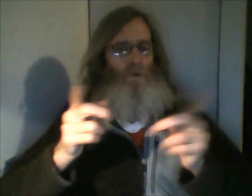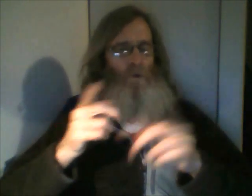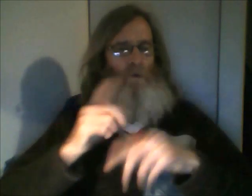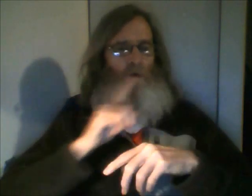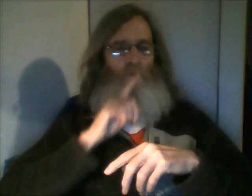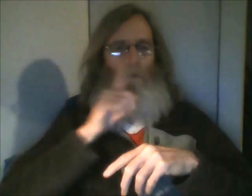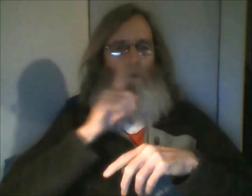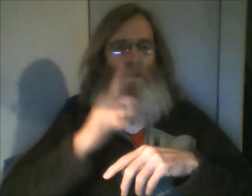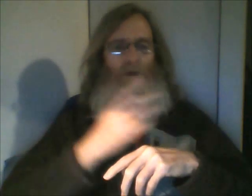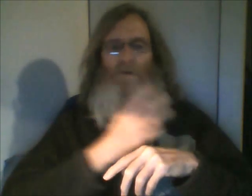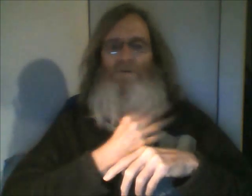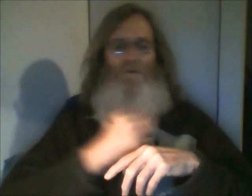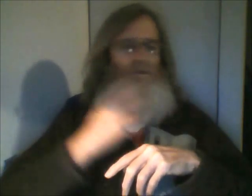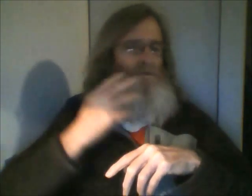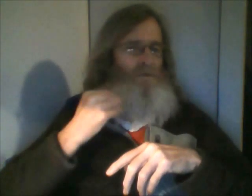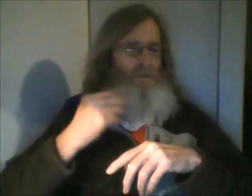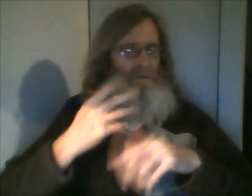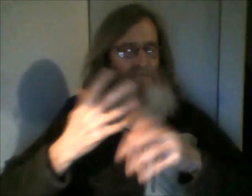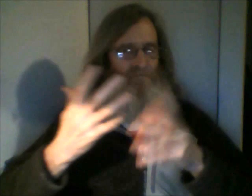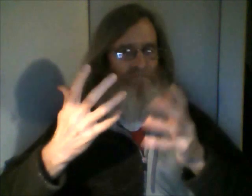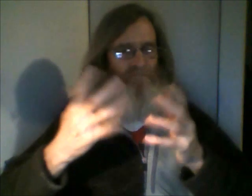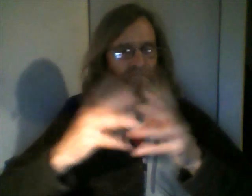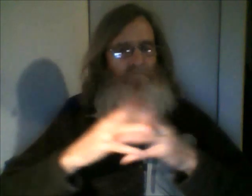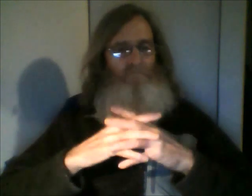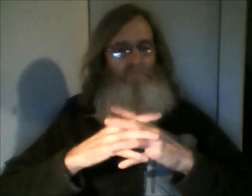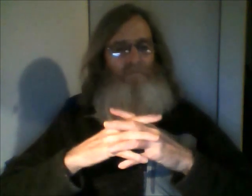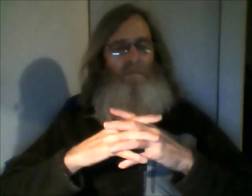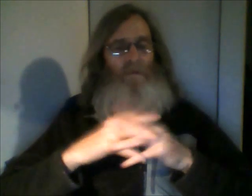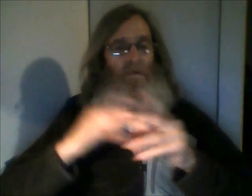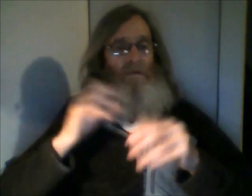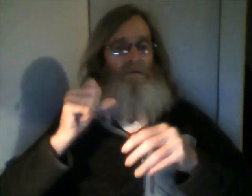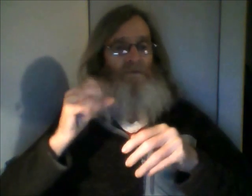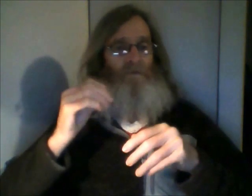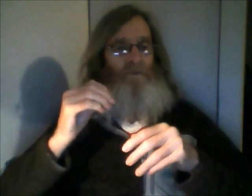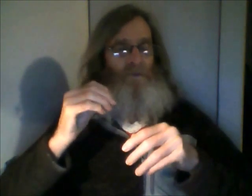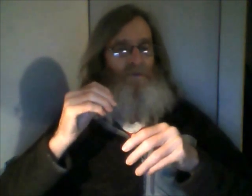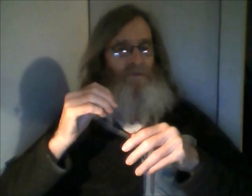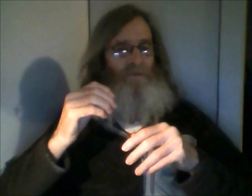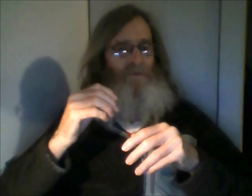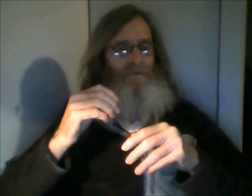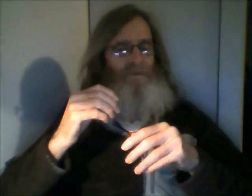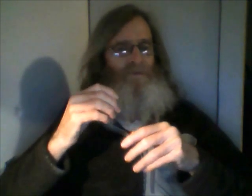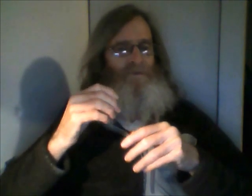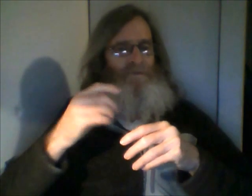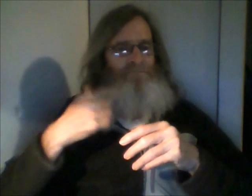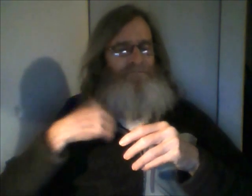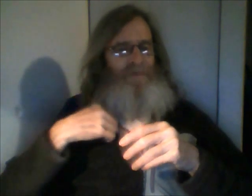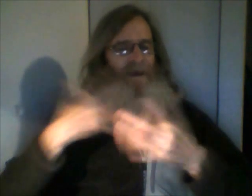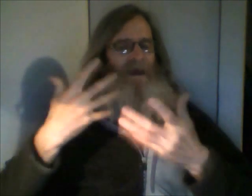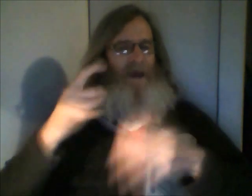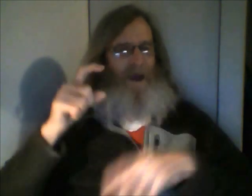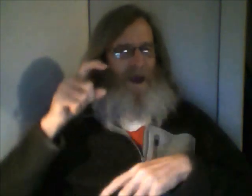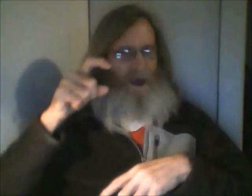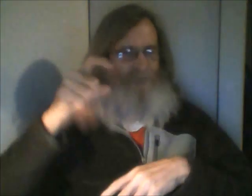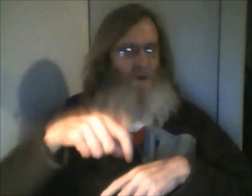The bicycle frame is made up of 9 parts. They make each one with an aluminum mold and a latex balloon called a